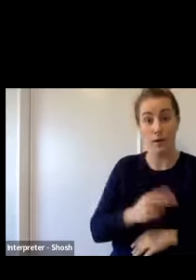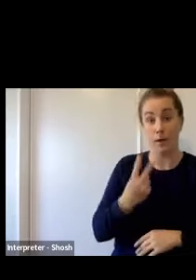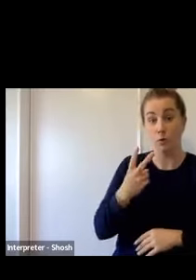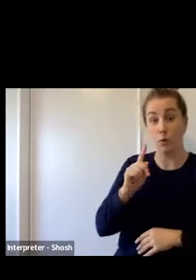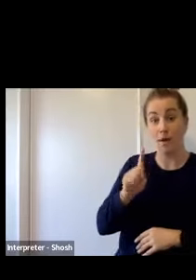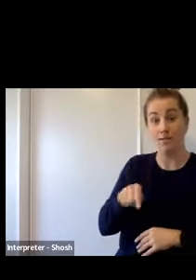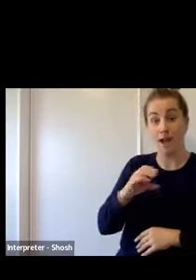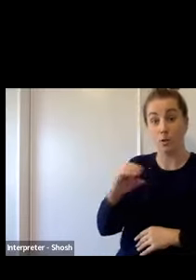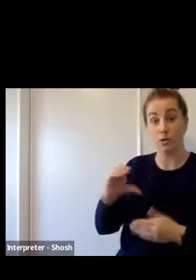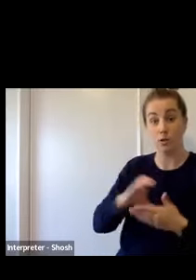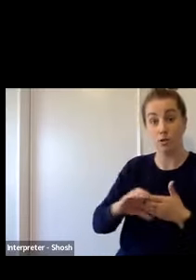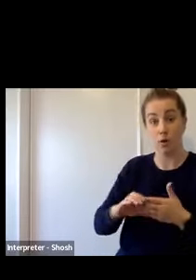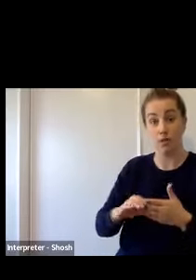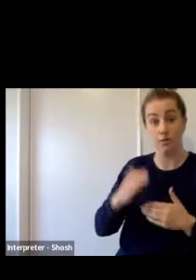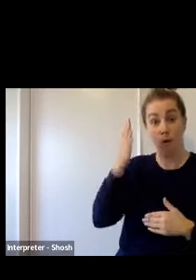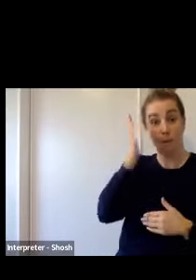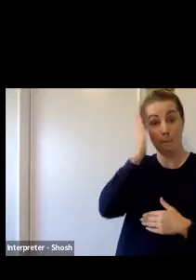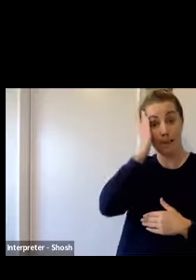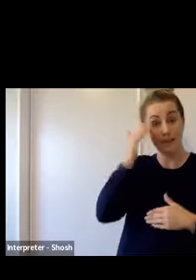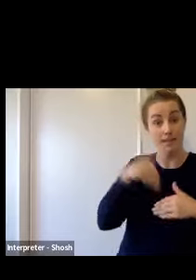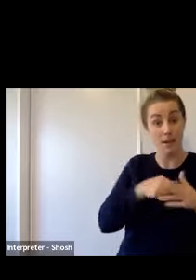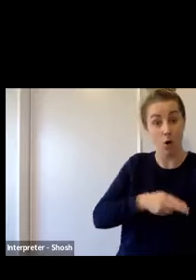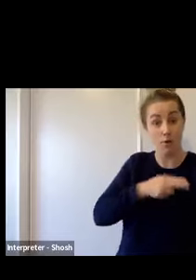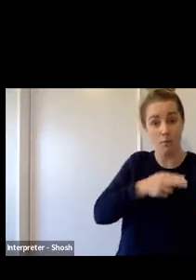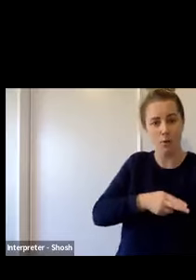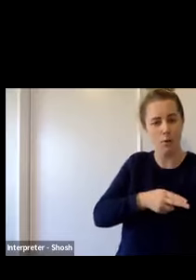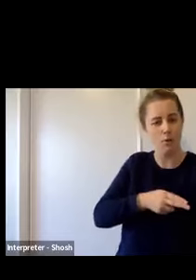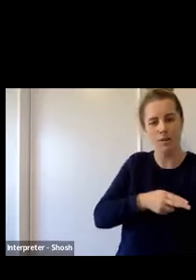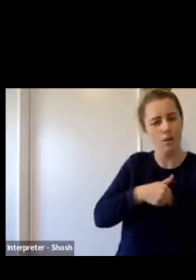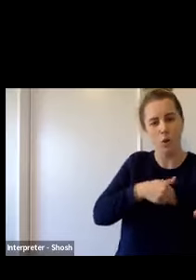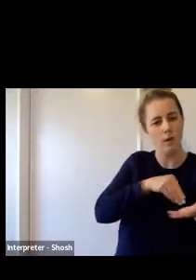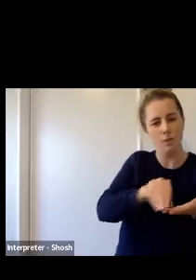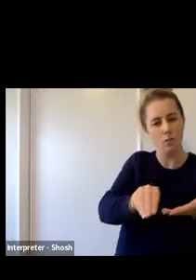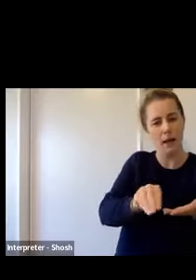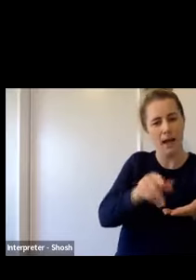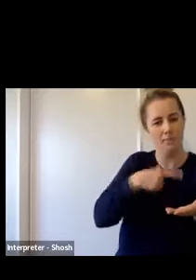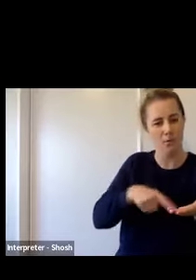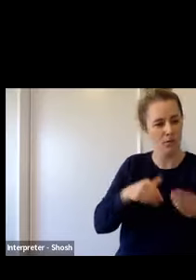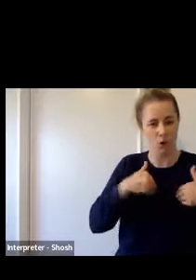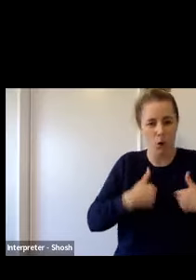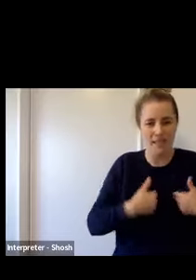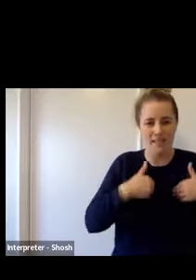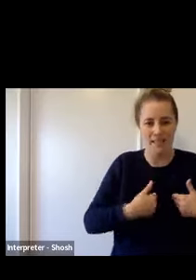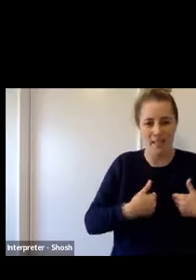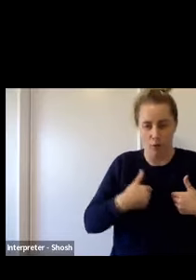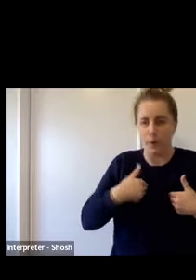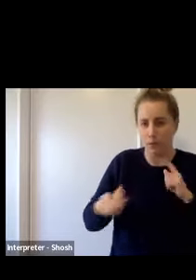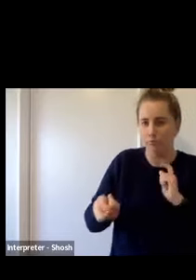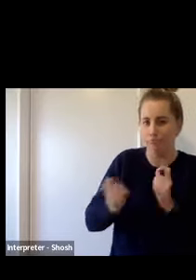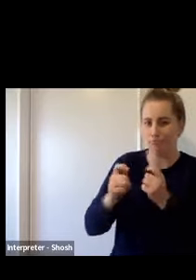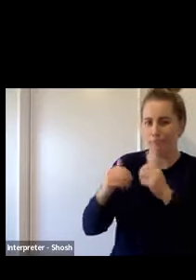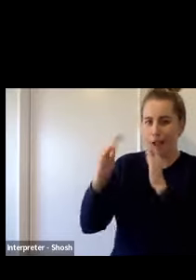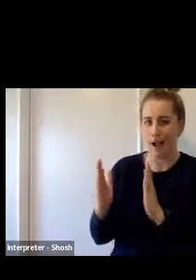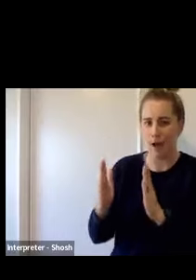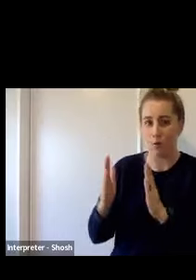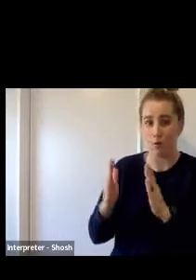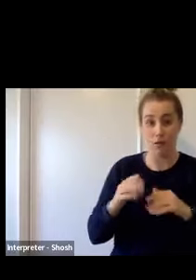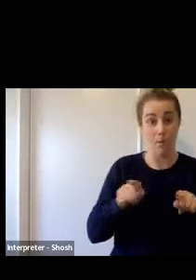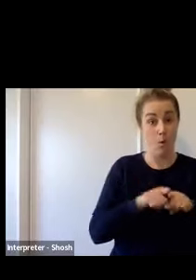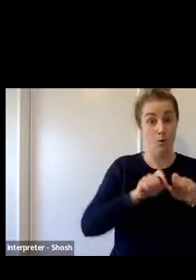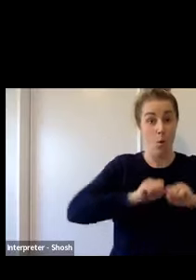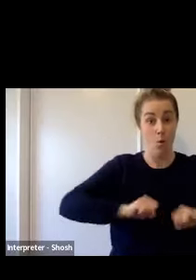$2,000 per bed night, this is an unnecessary cost to our health system, let alone extending the wait times